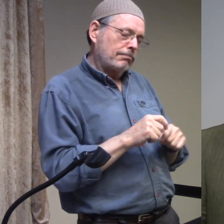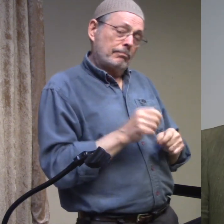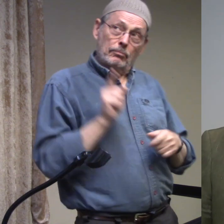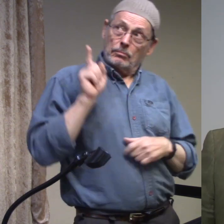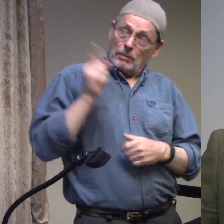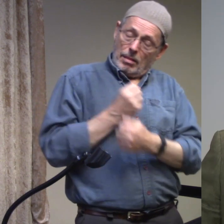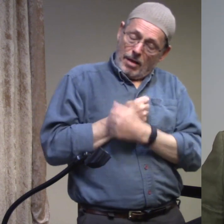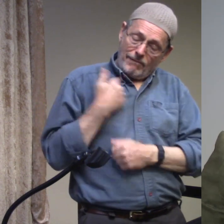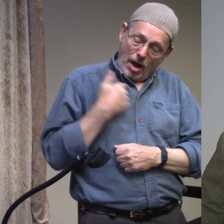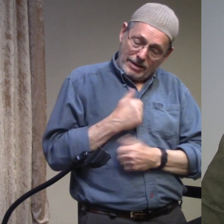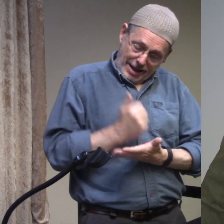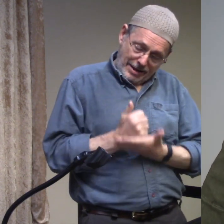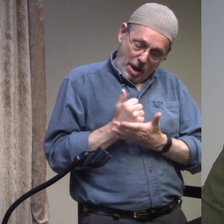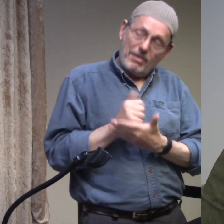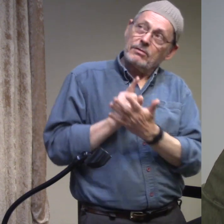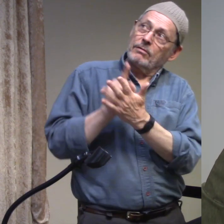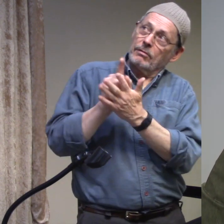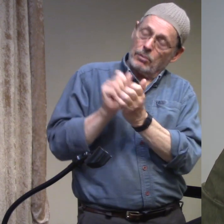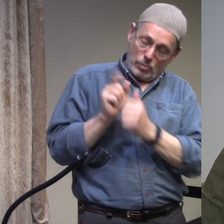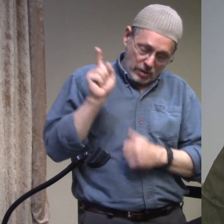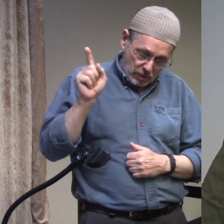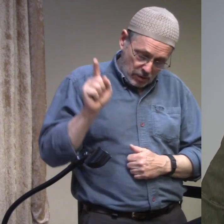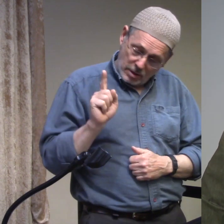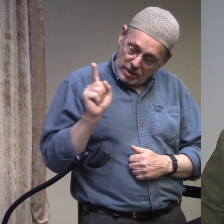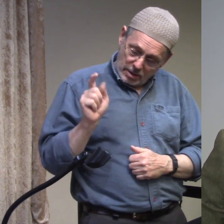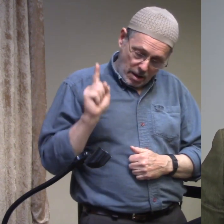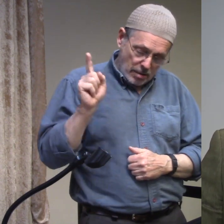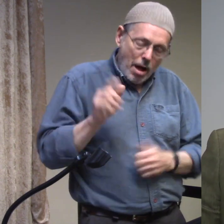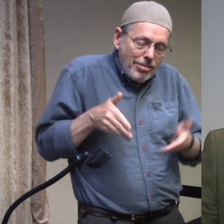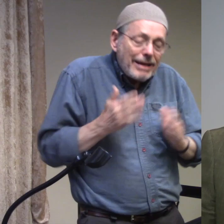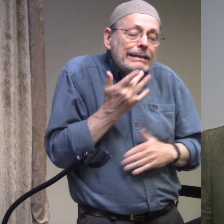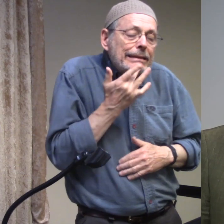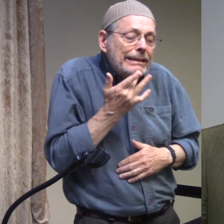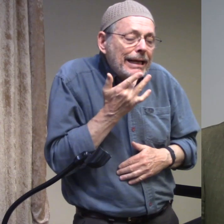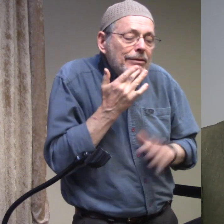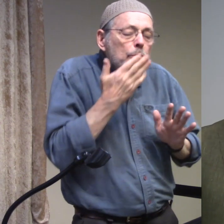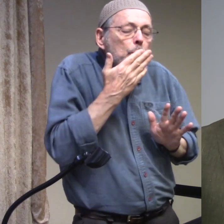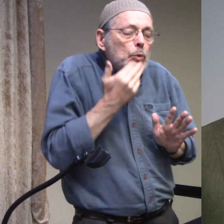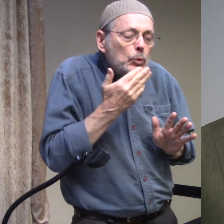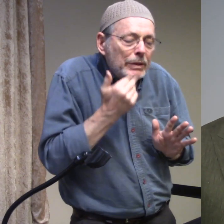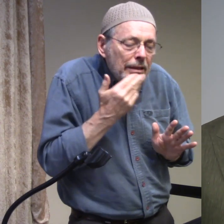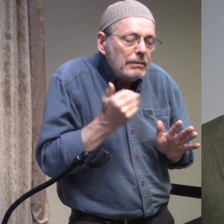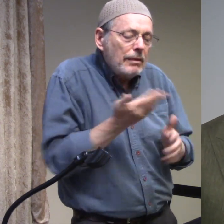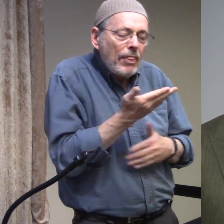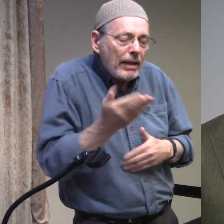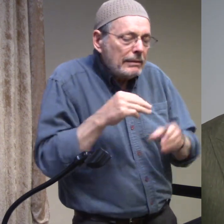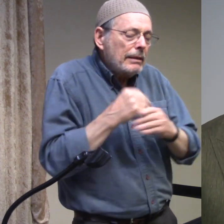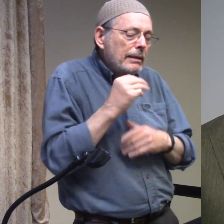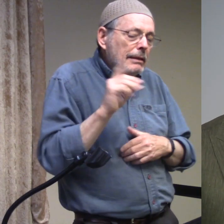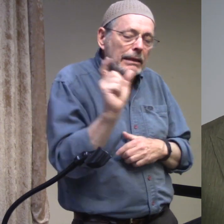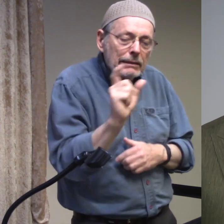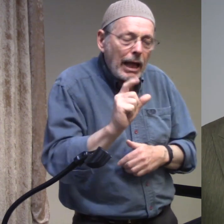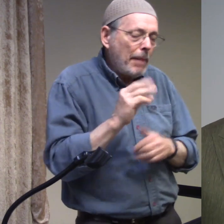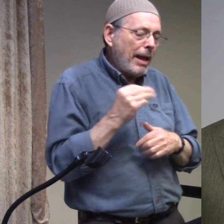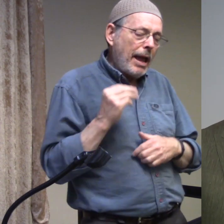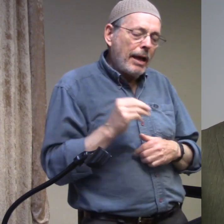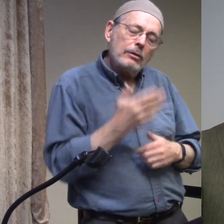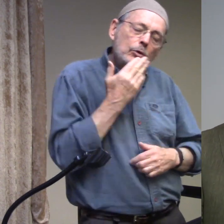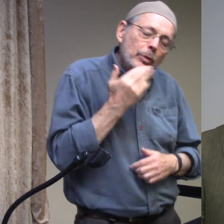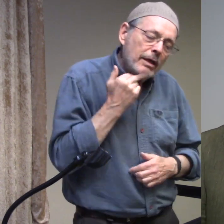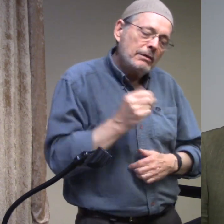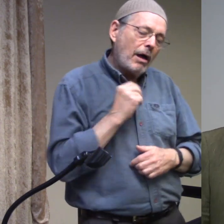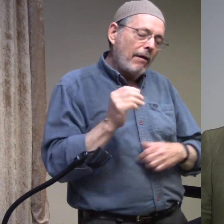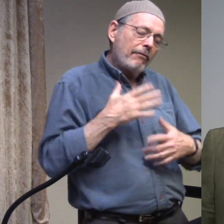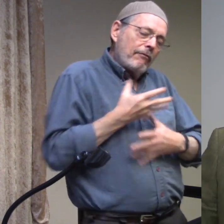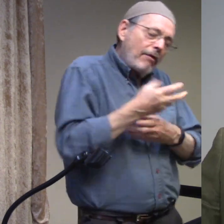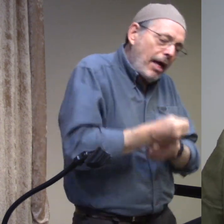you, and help us fall in love with you. Ya Allah, let us taste the sweetness of Islam, and the sweetness of Iman, and the sweetness of